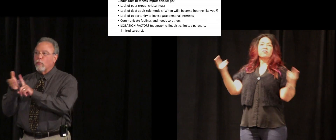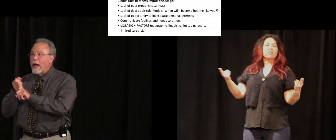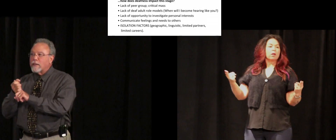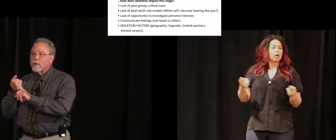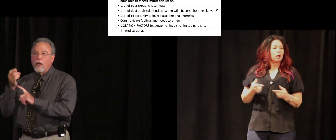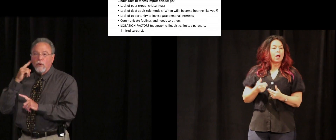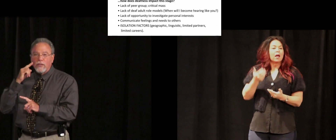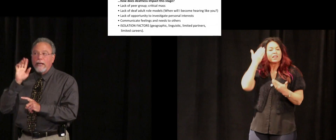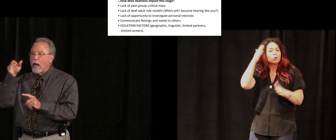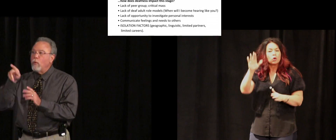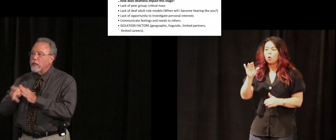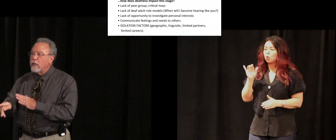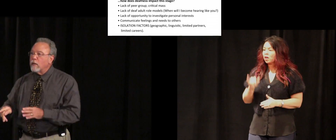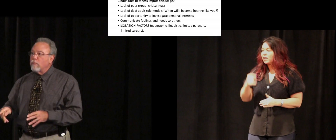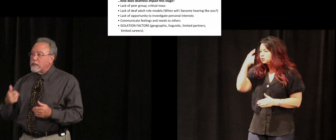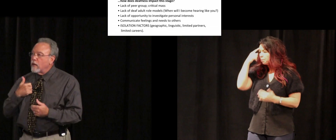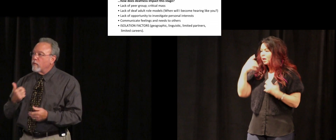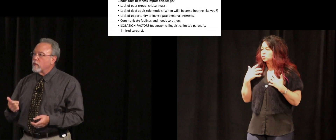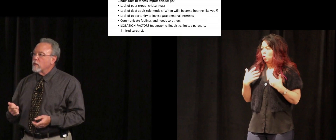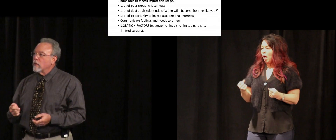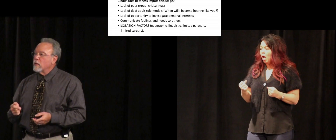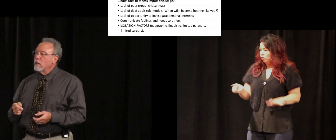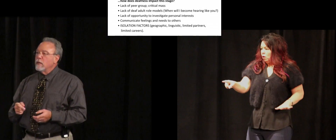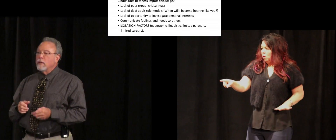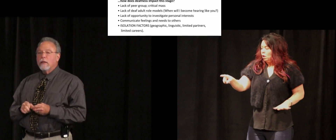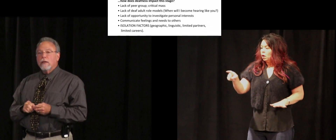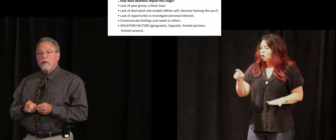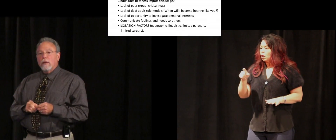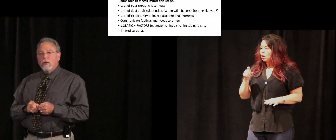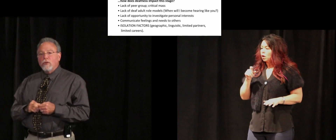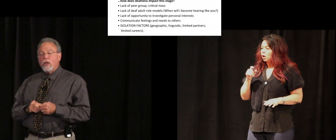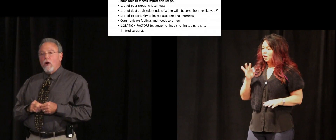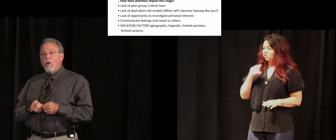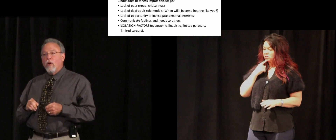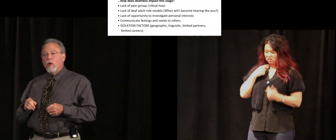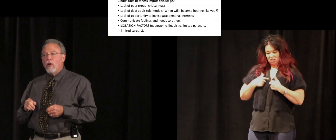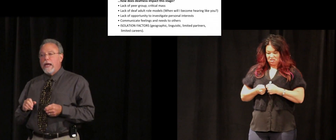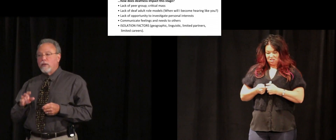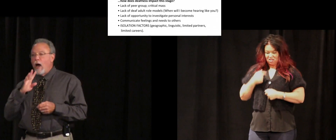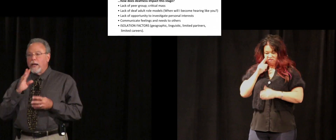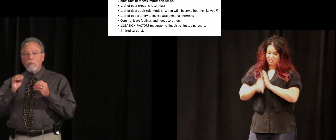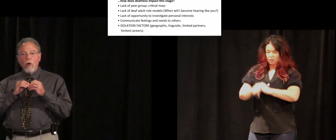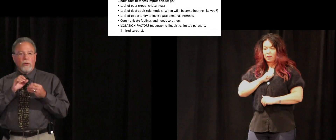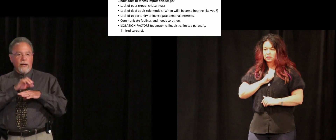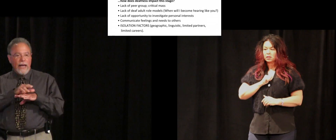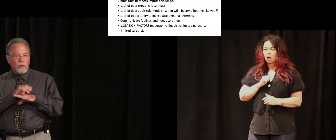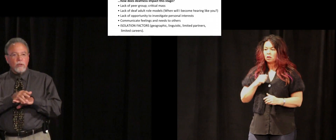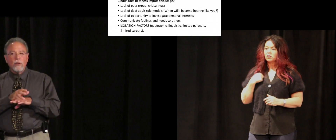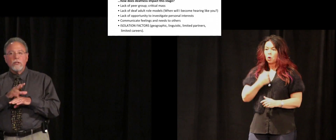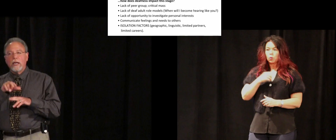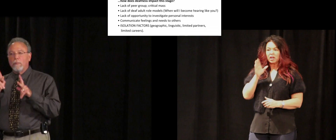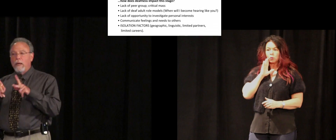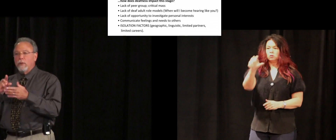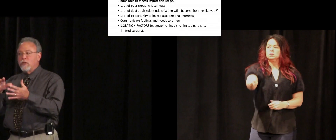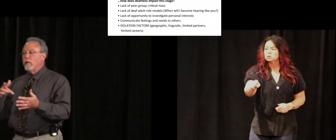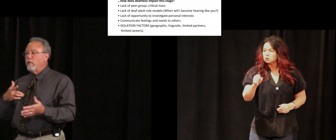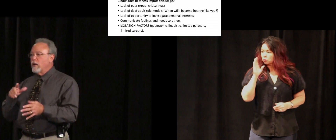to it. You know, putting a student who's angry in a room by themselves is punishing